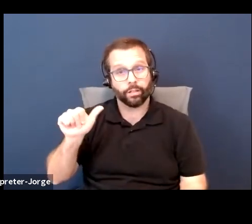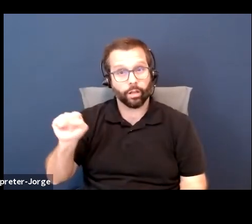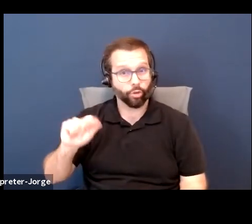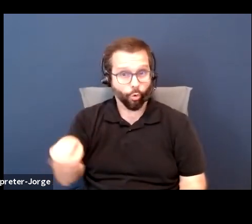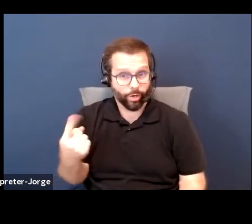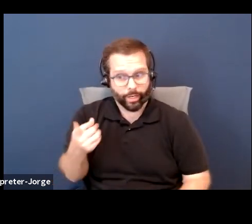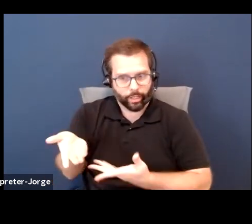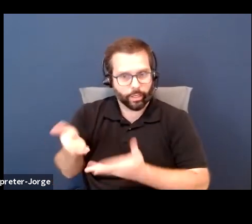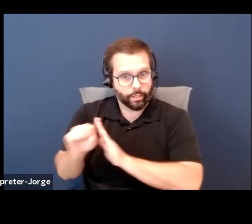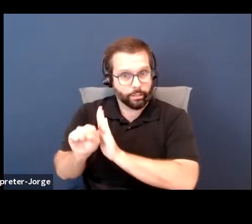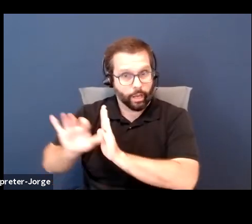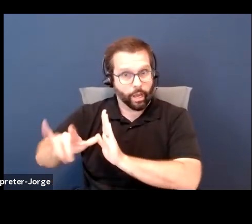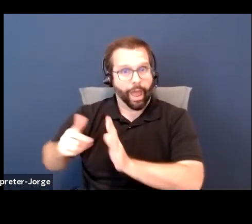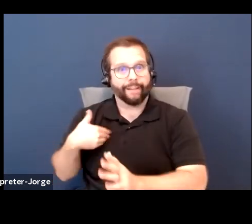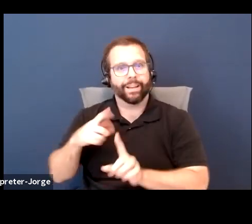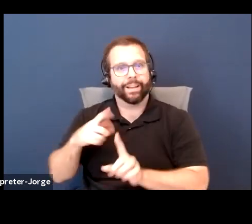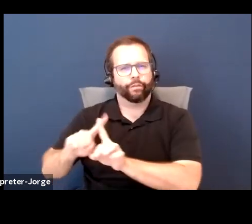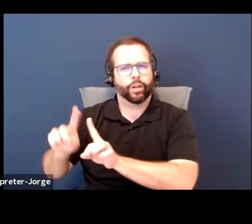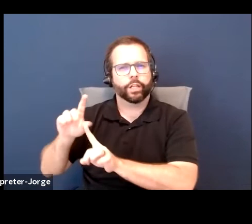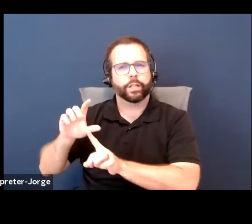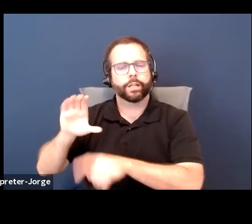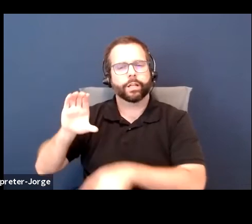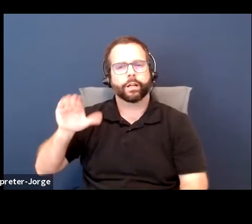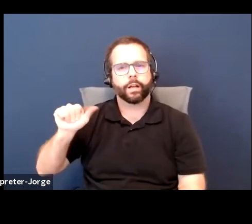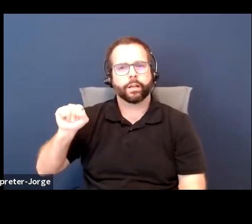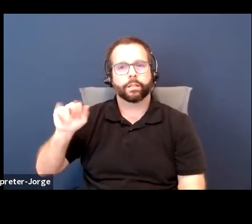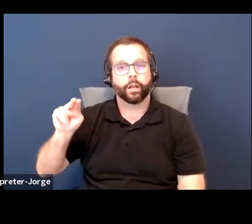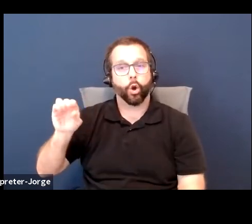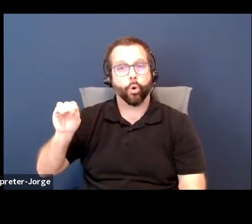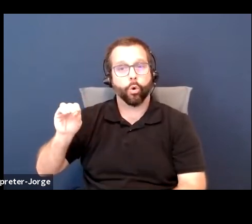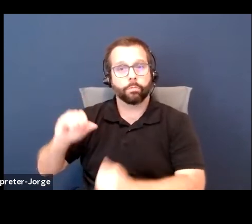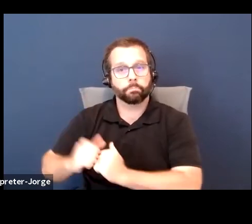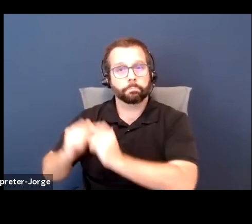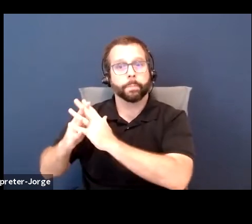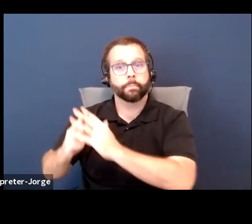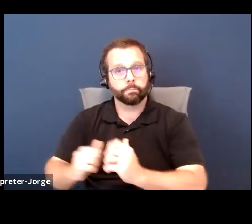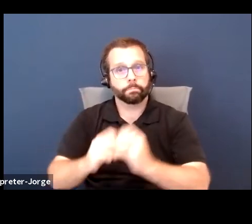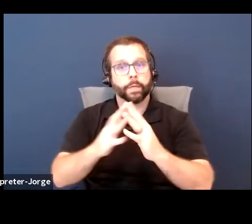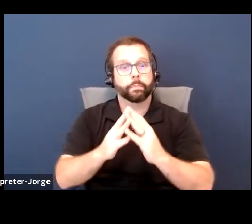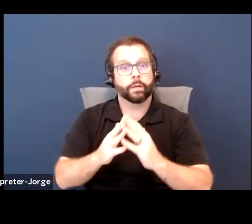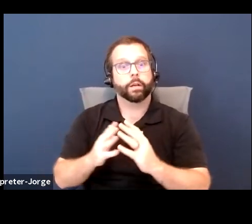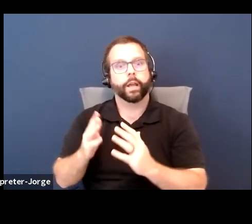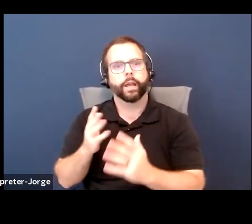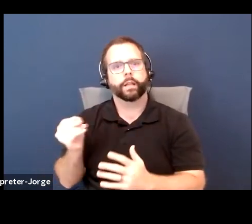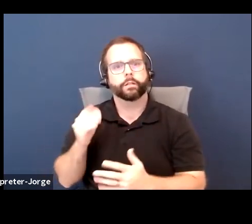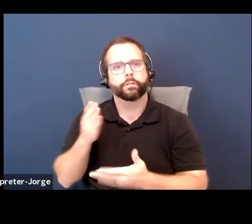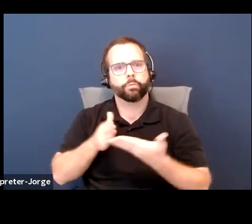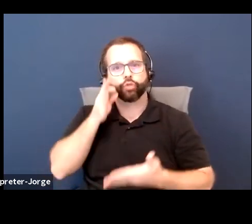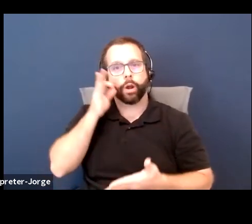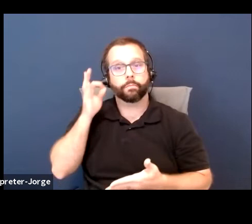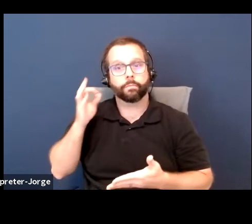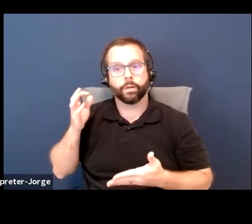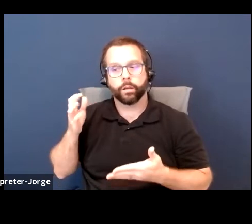have started to come up where the tribes are starting to try to start to stake their claim in the land and to try to